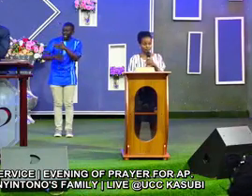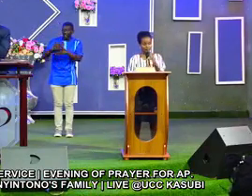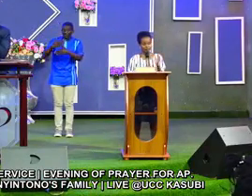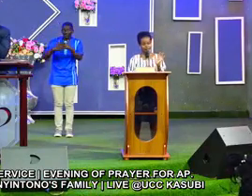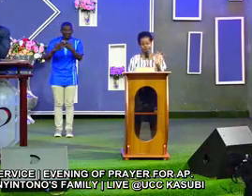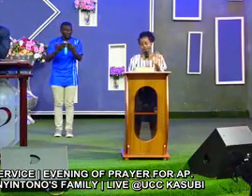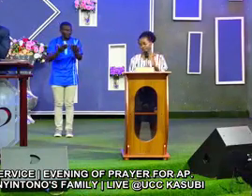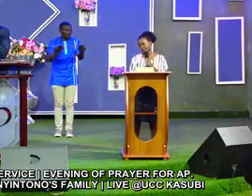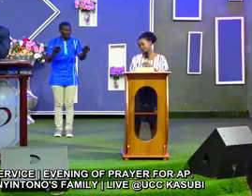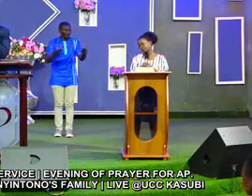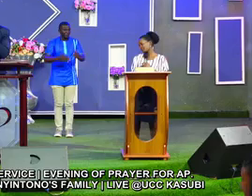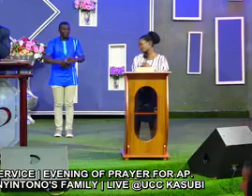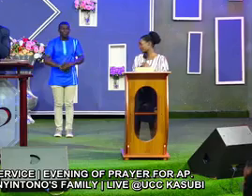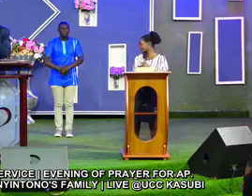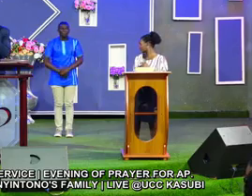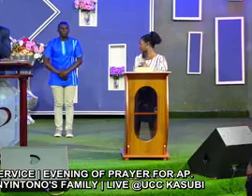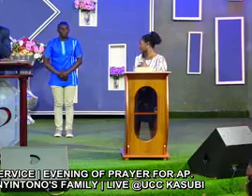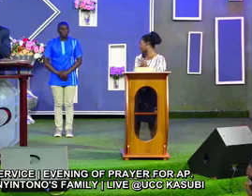them.